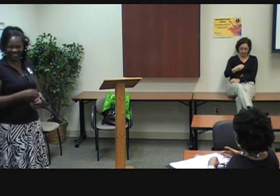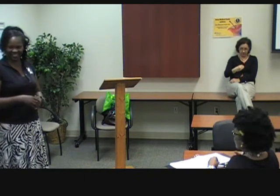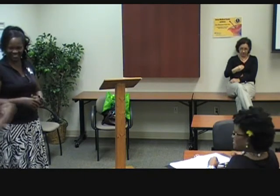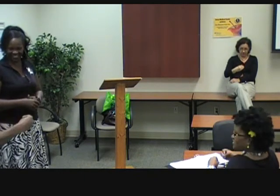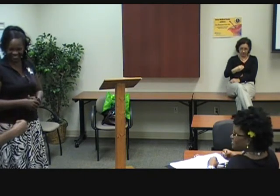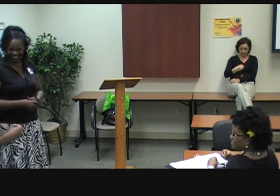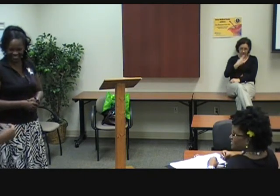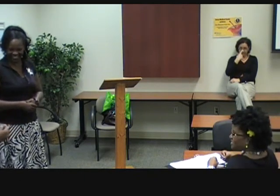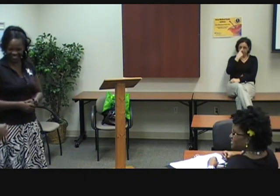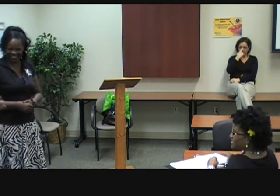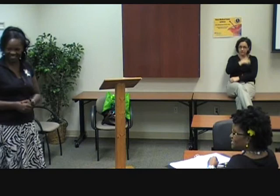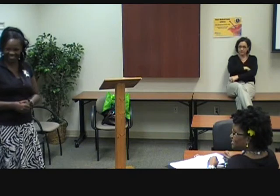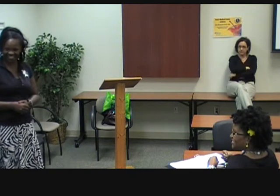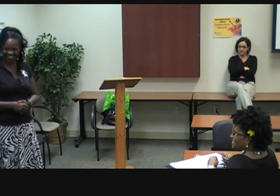White.